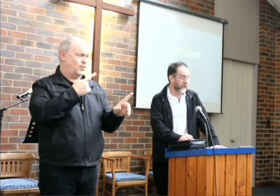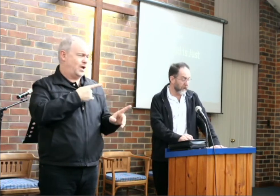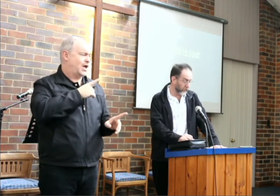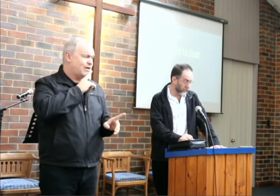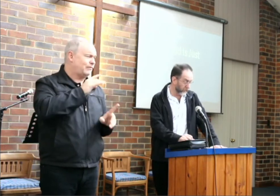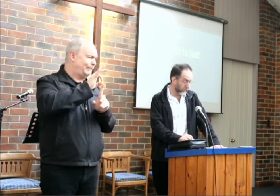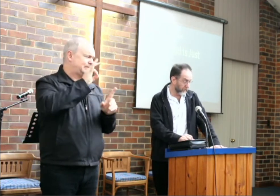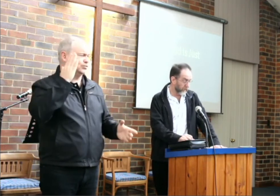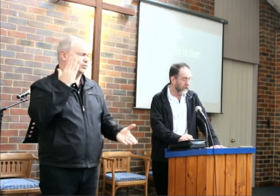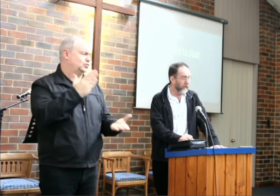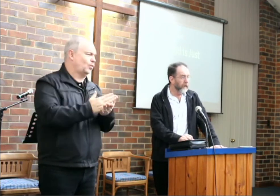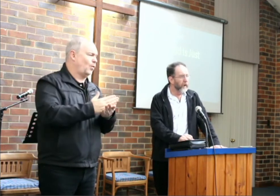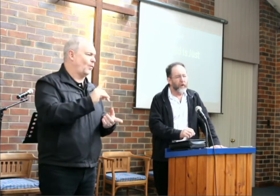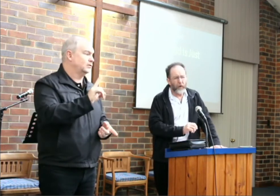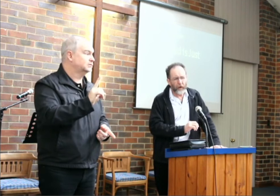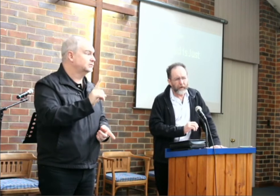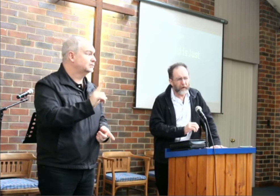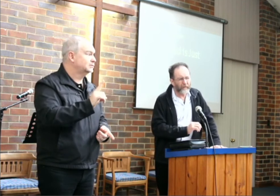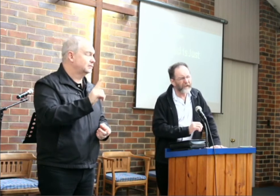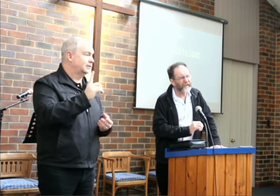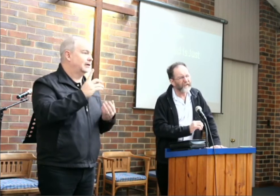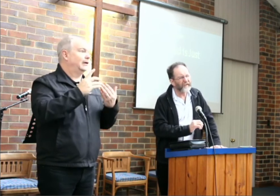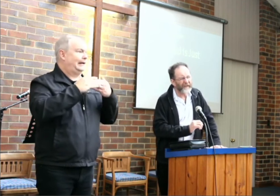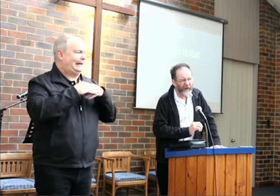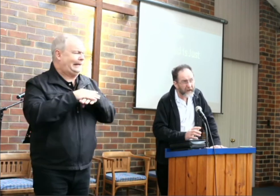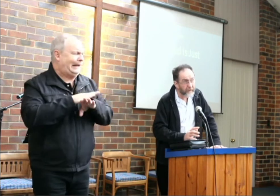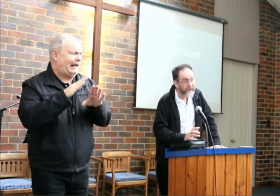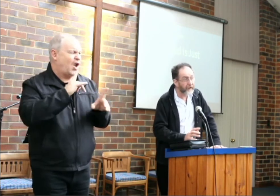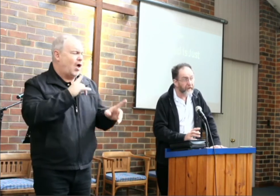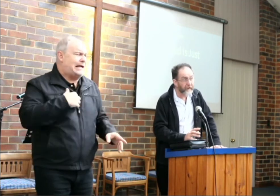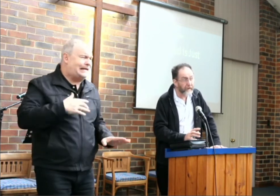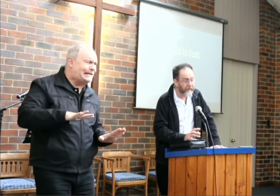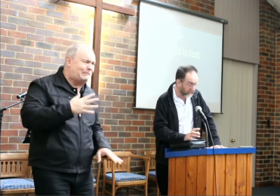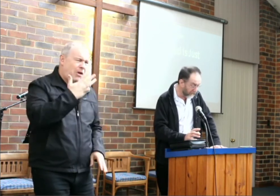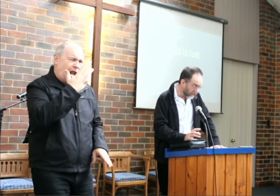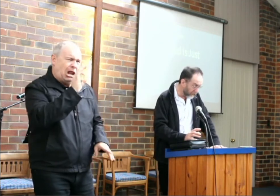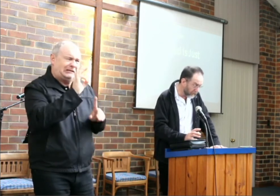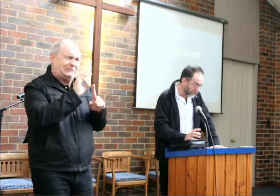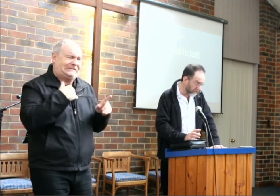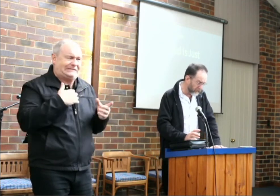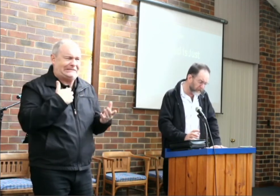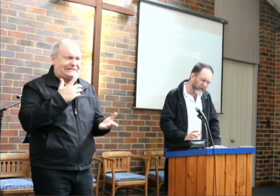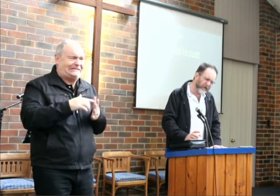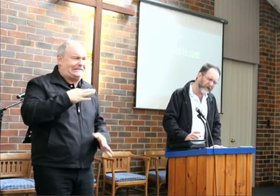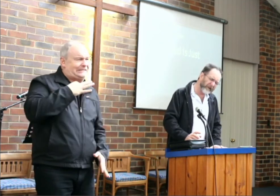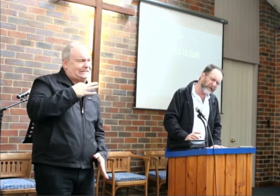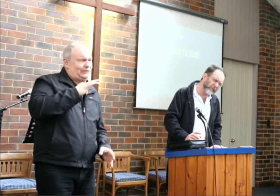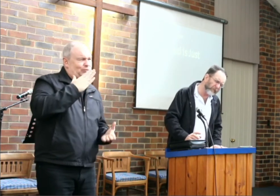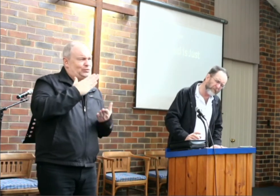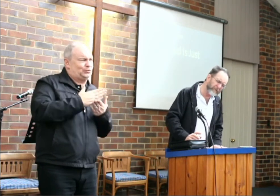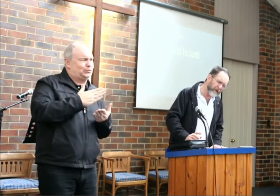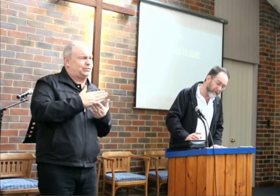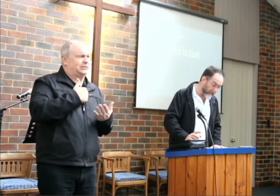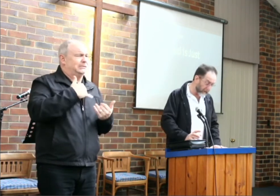100% assured. Not, well, 90%, you know, and oh, because, you know,